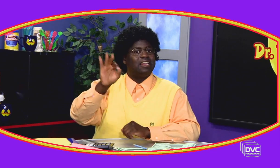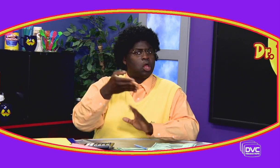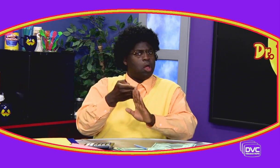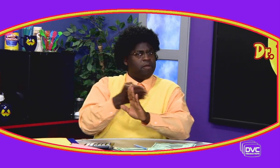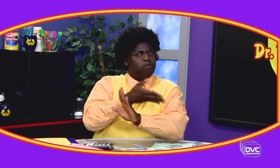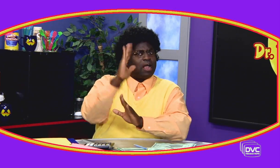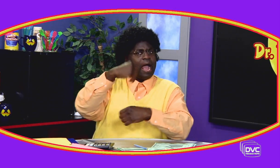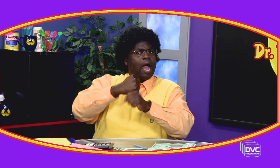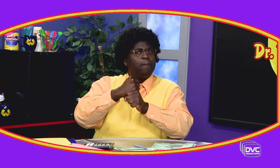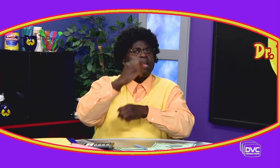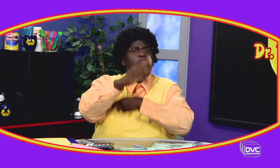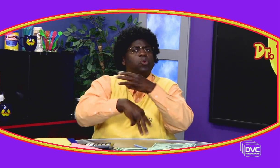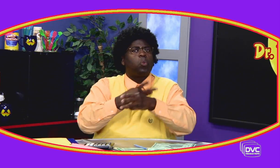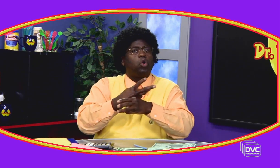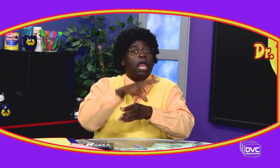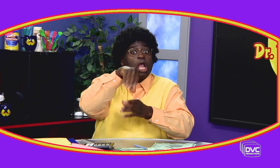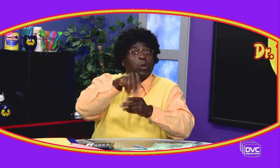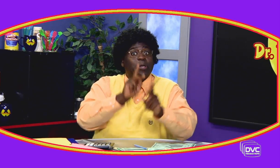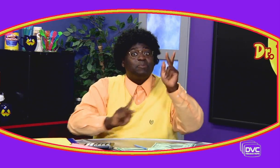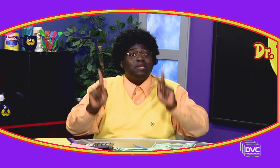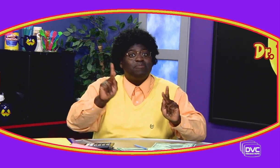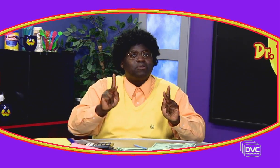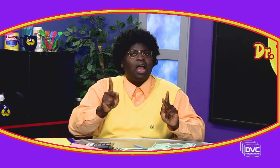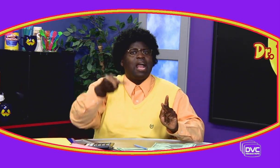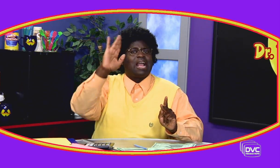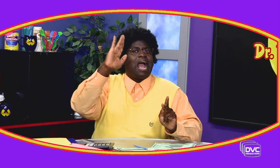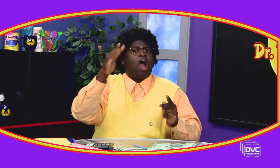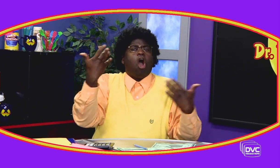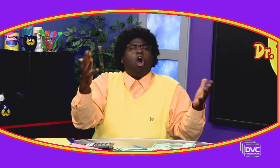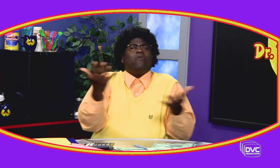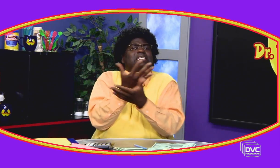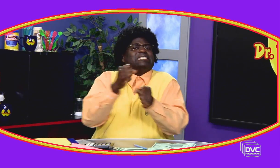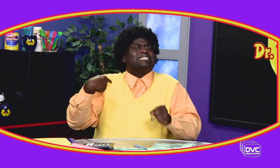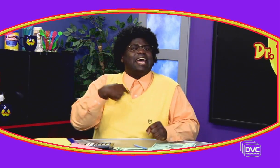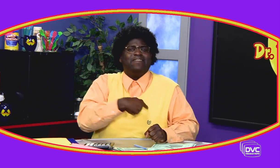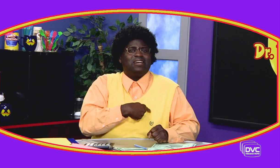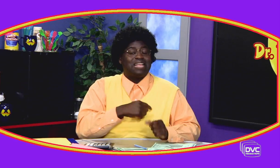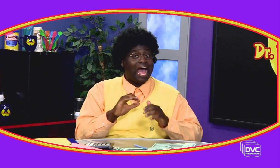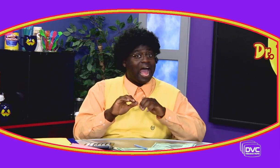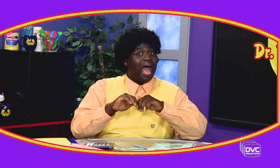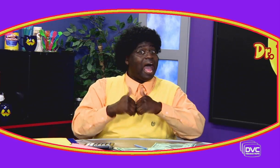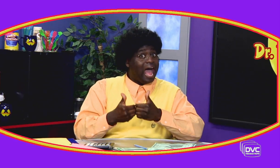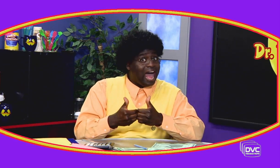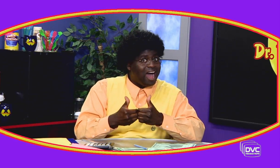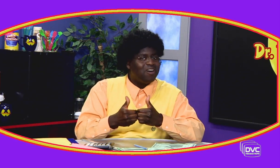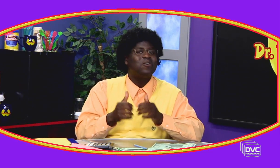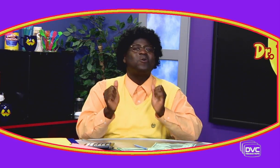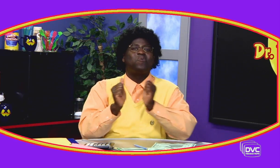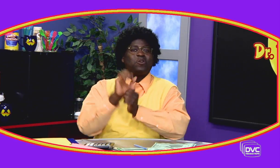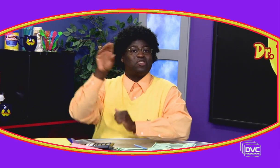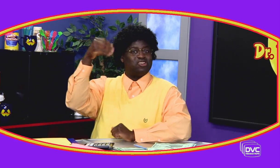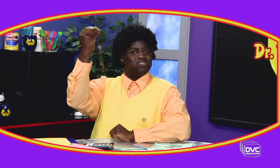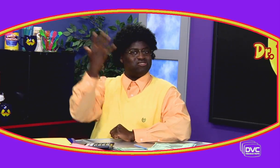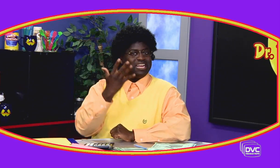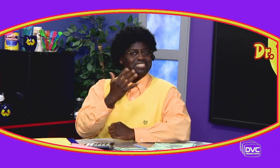9, before he made the world or people, he already saved us. How? Through